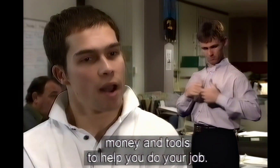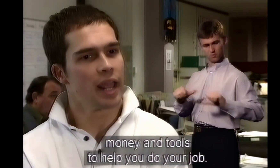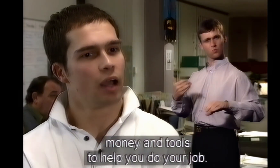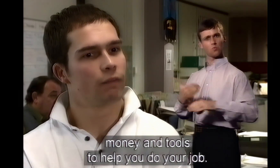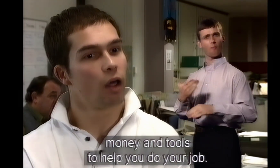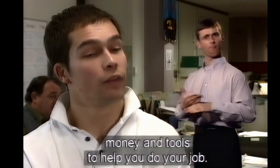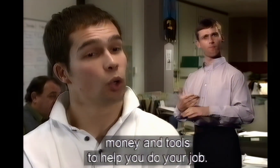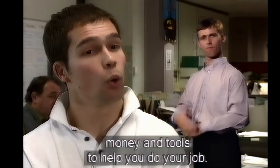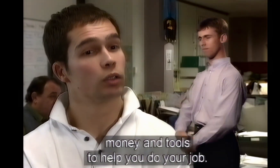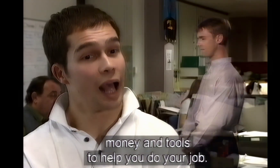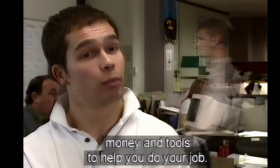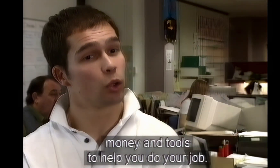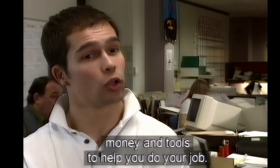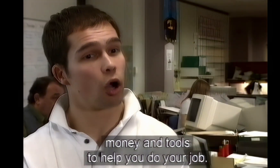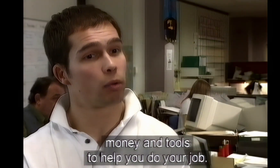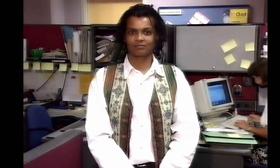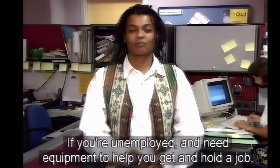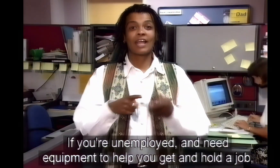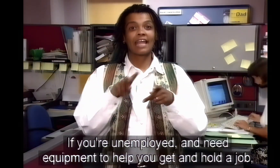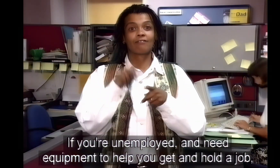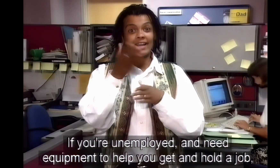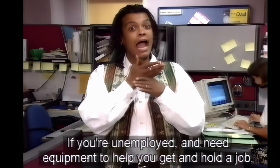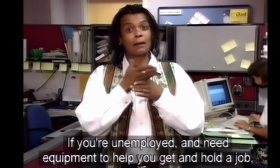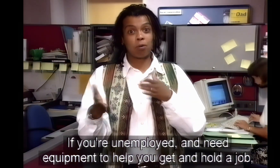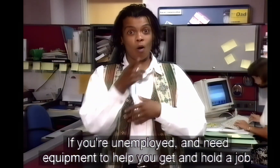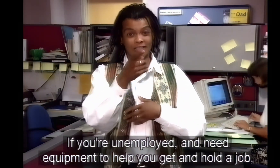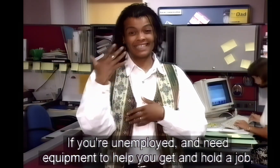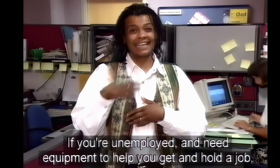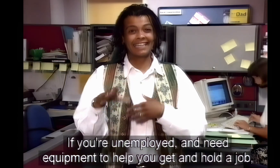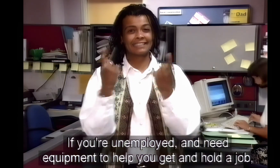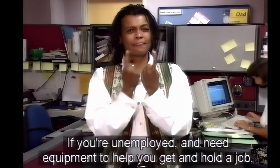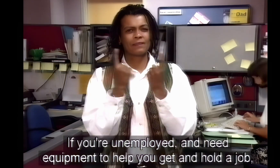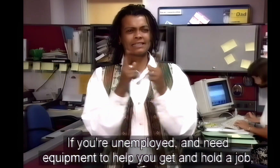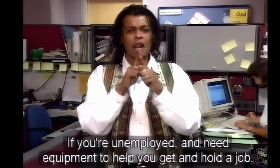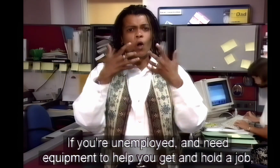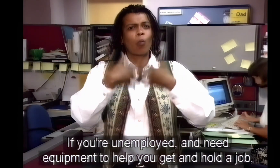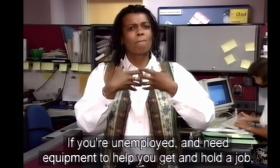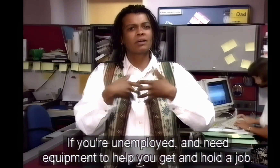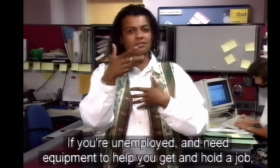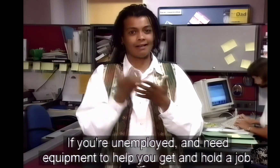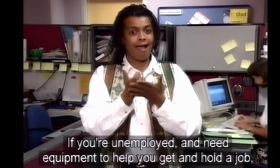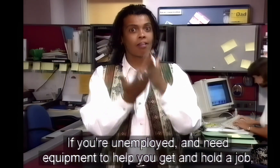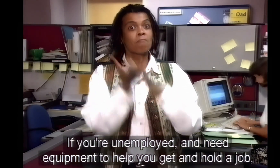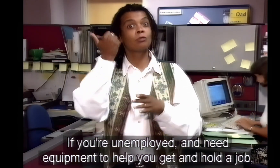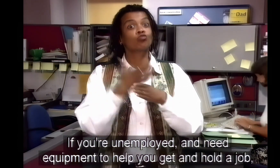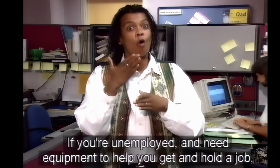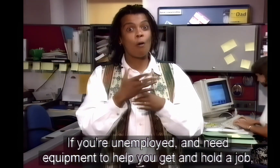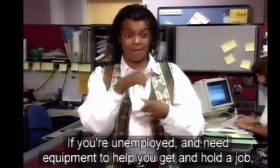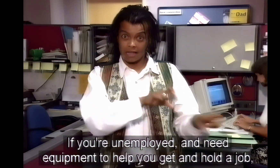money and tools to help you do your job. If you're unemployed and you need things like equipment to help you get and hold down